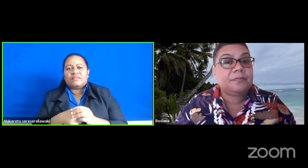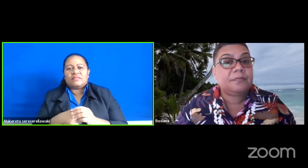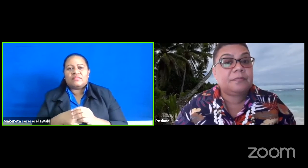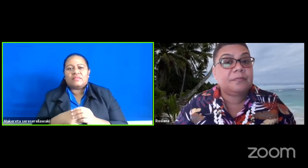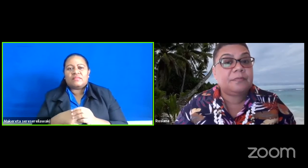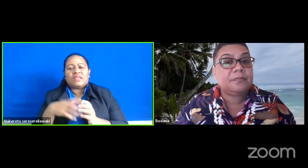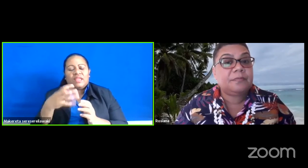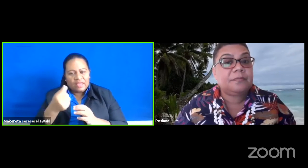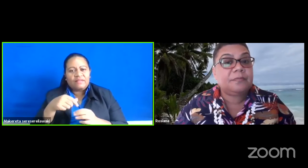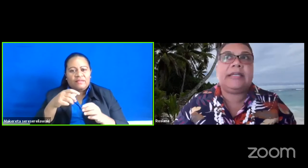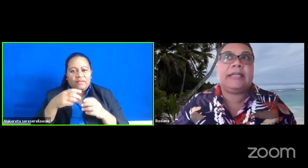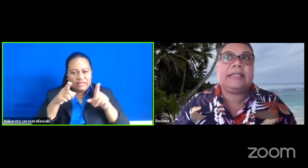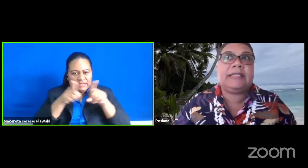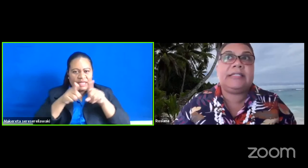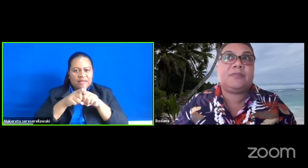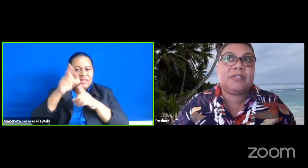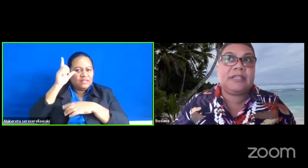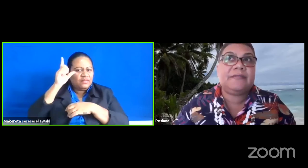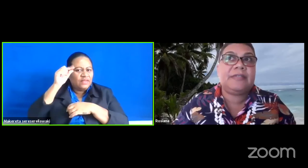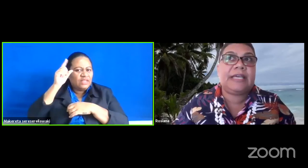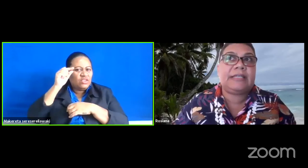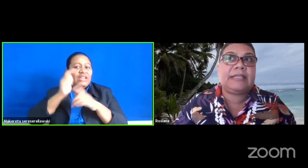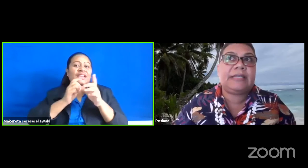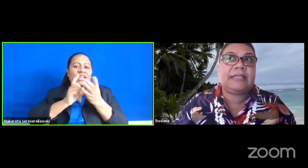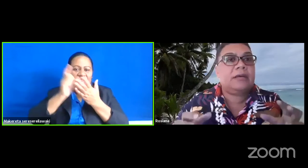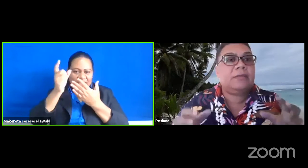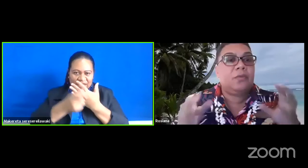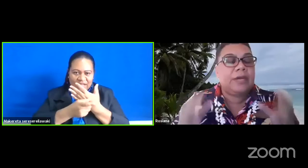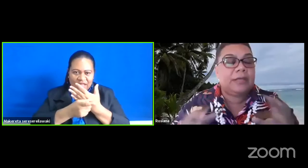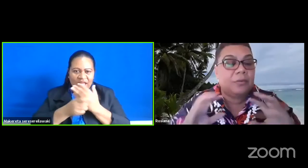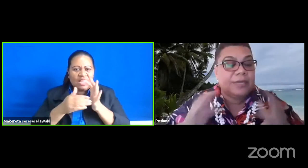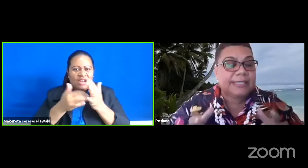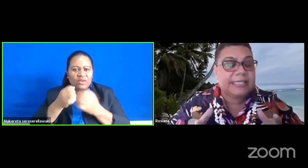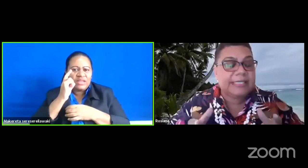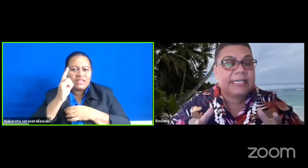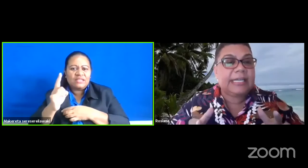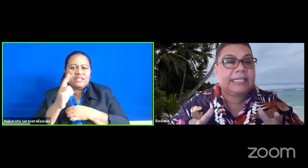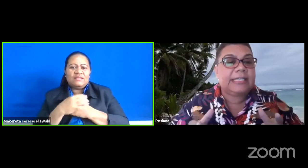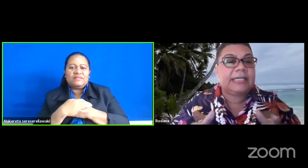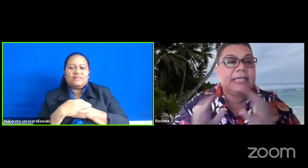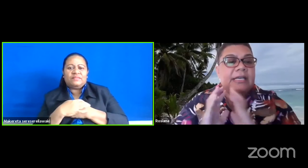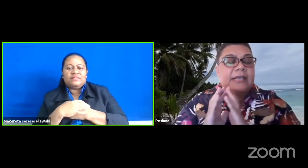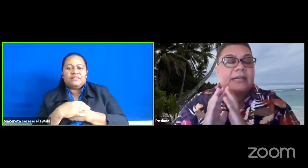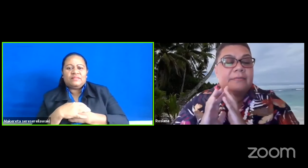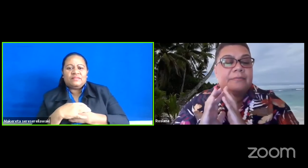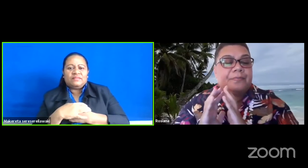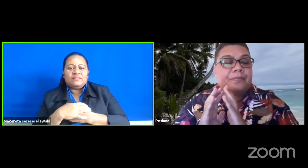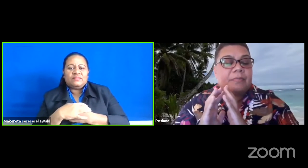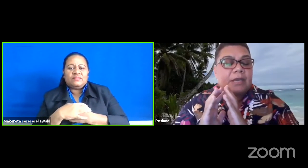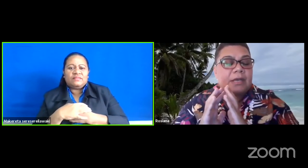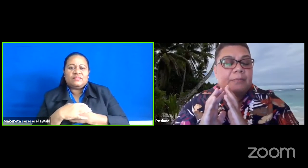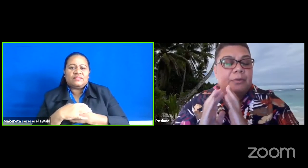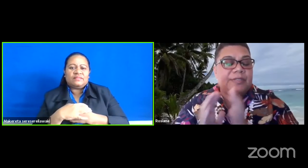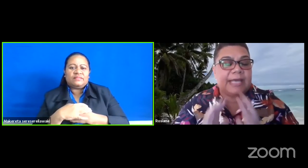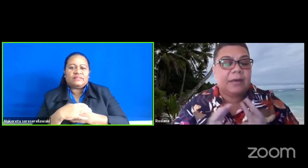calendar and it is observed that um the western calendar um